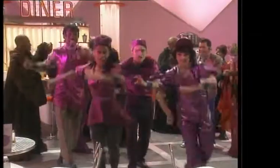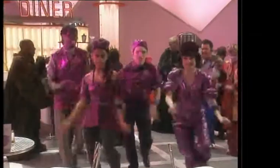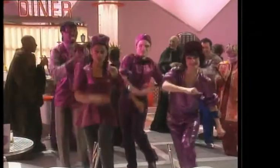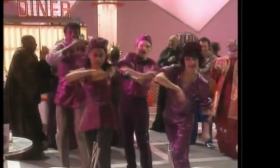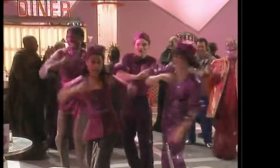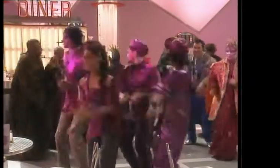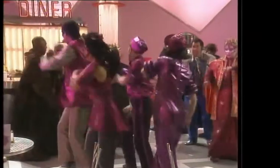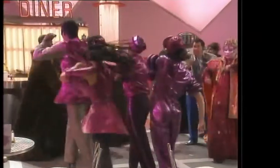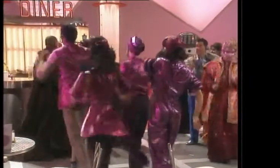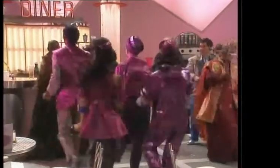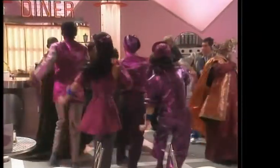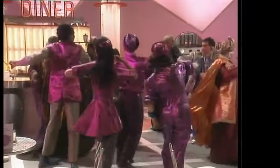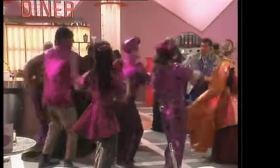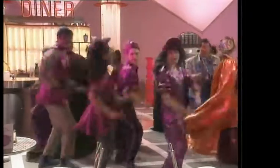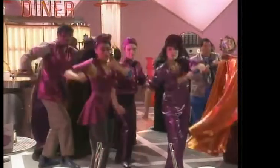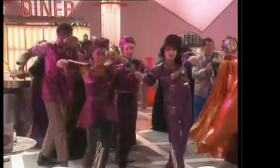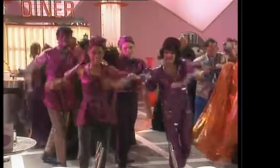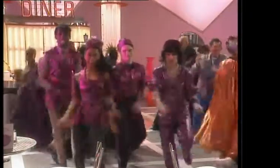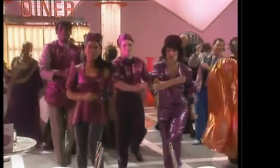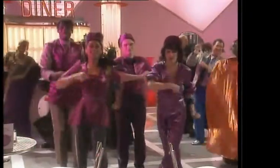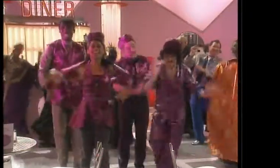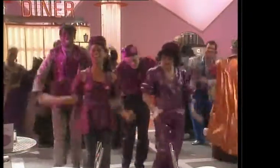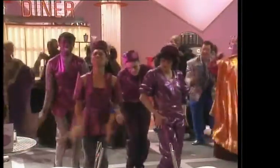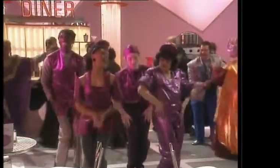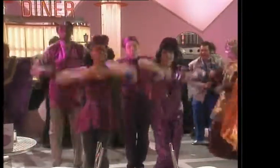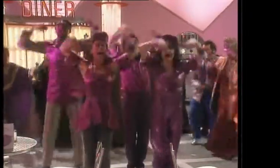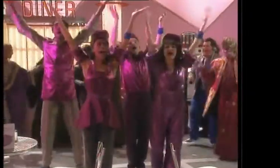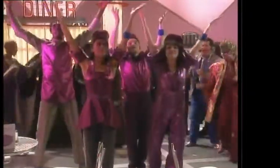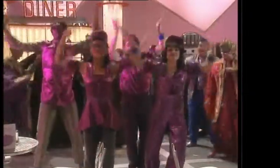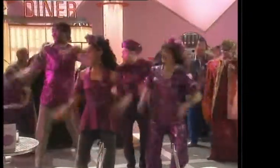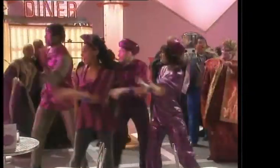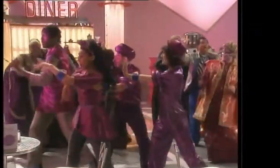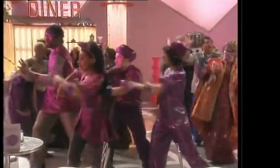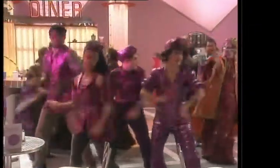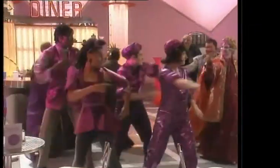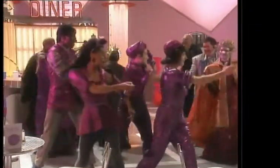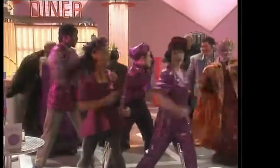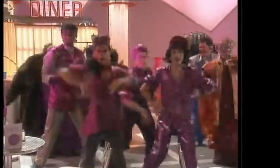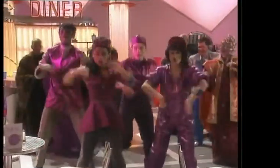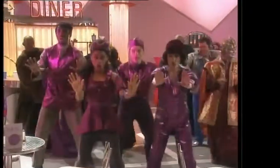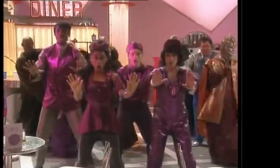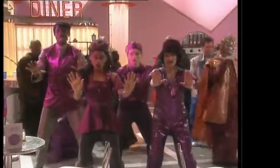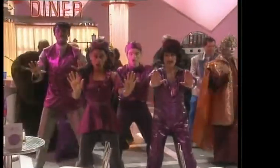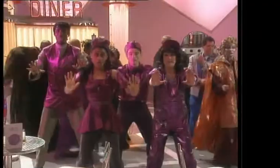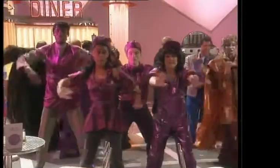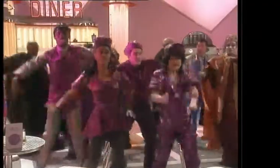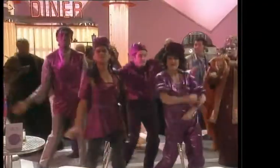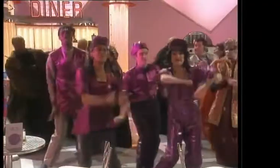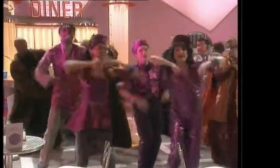day out, it's party time. Week in, week out, dress up and dine. Month in, month out, no stopping